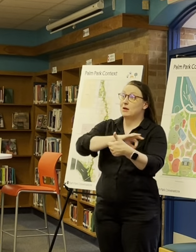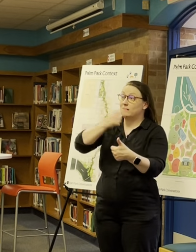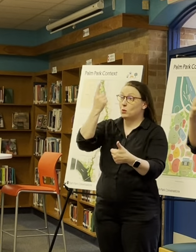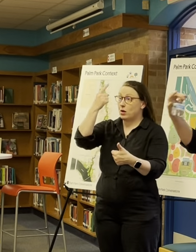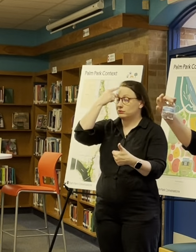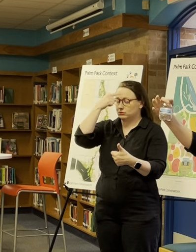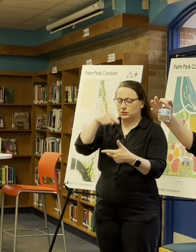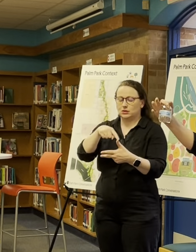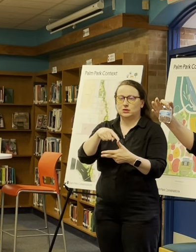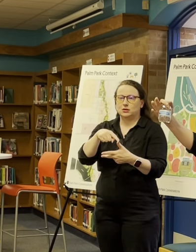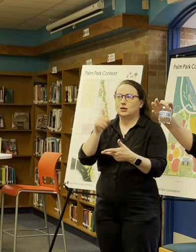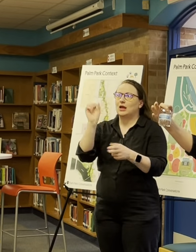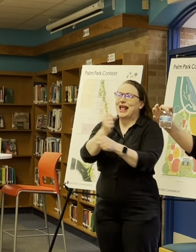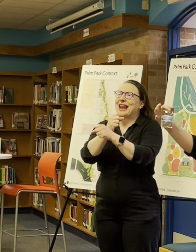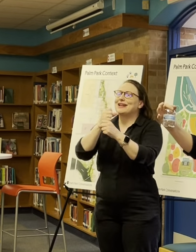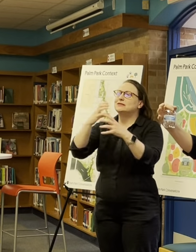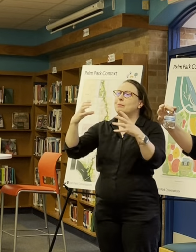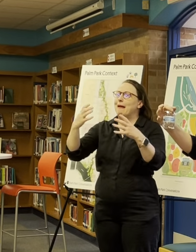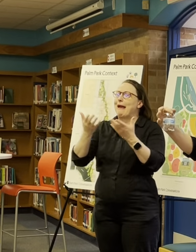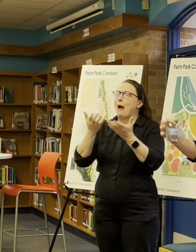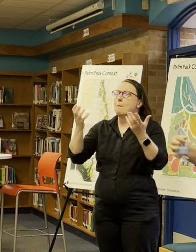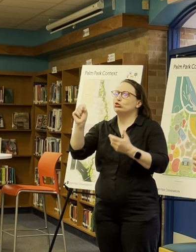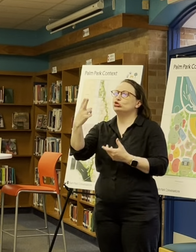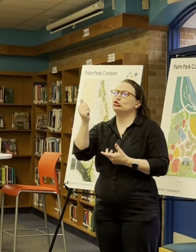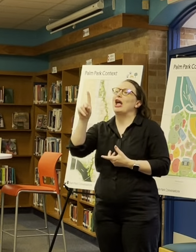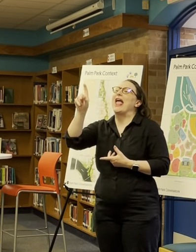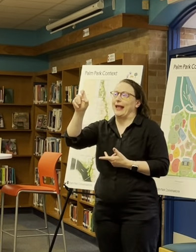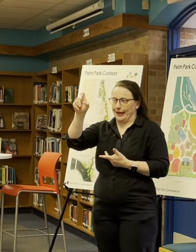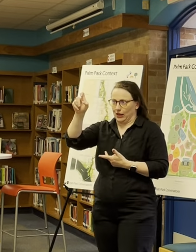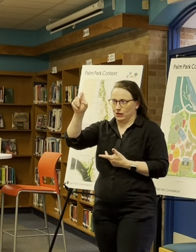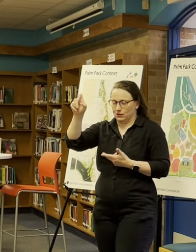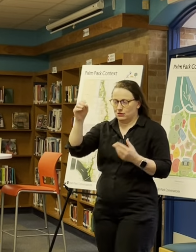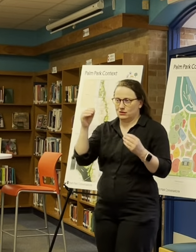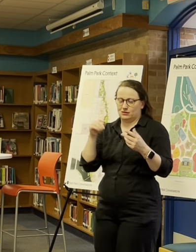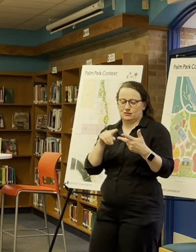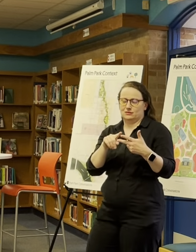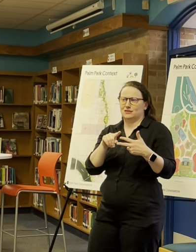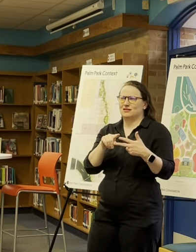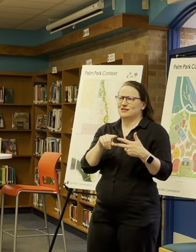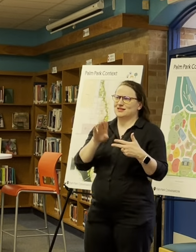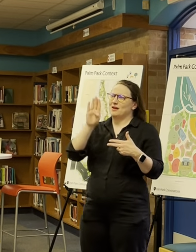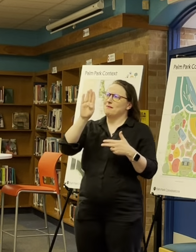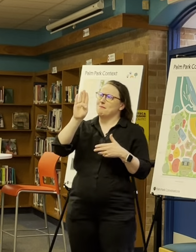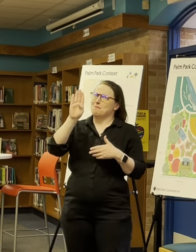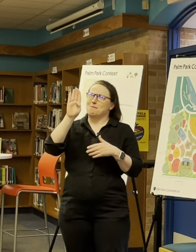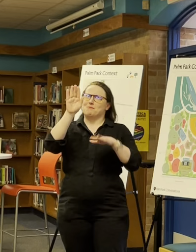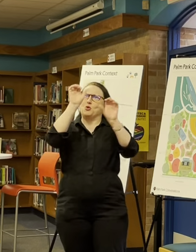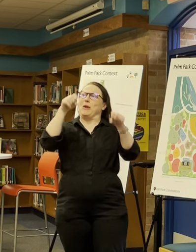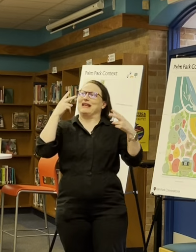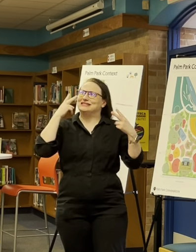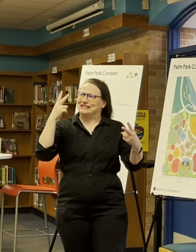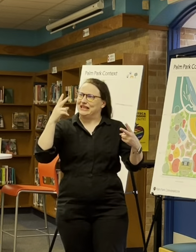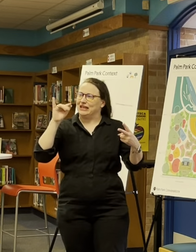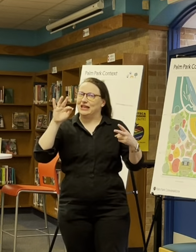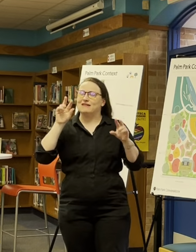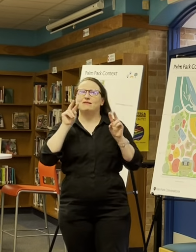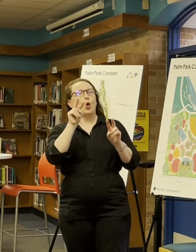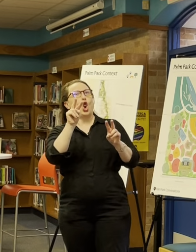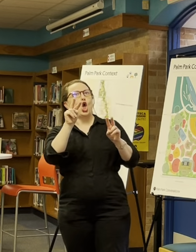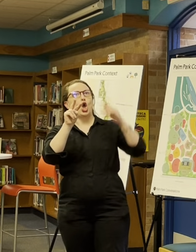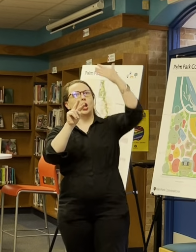we can expand the amount of shade that this produces. Two, it creates a great backdrop to really appreciate the craft and this